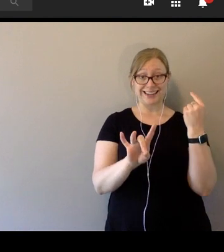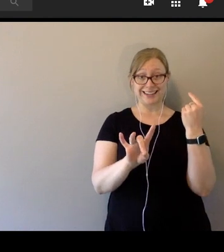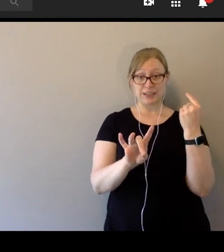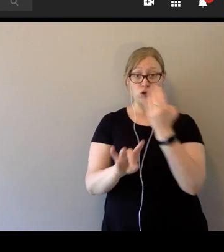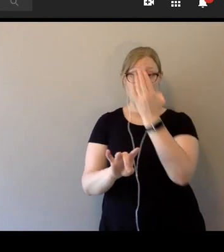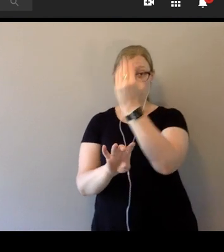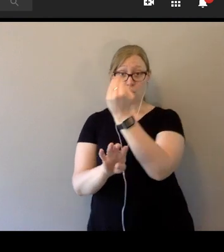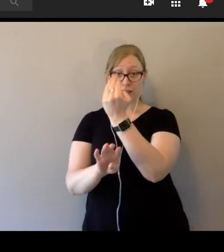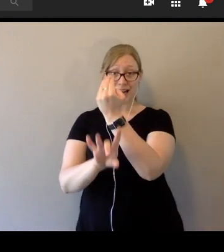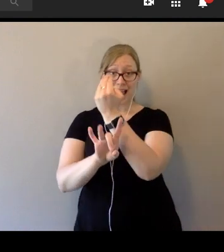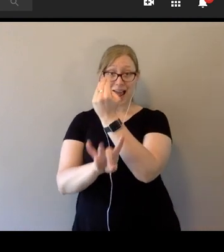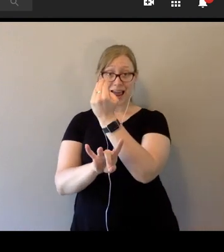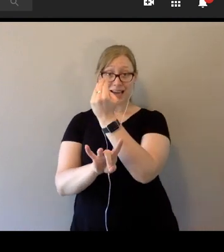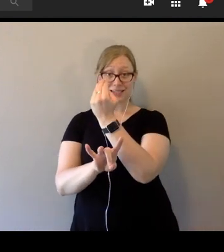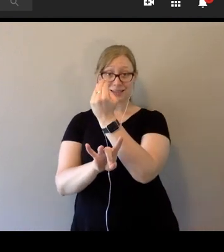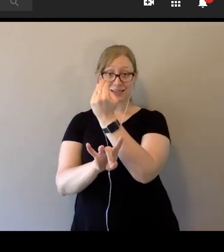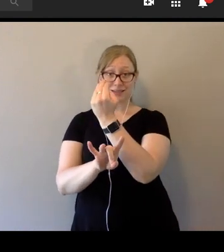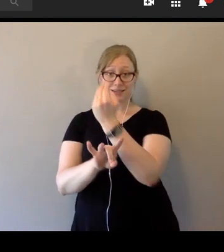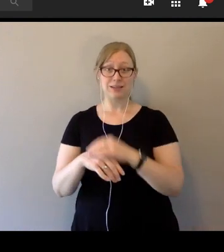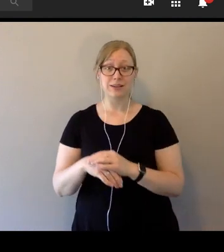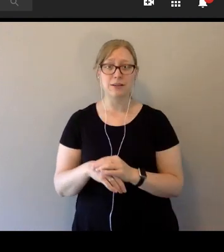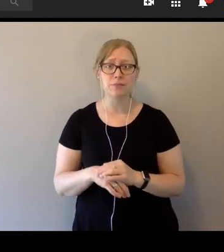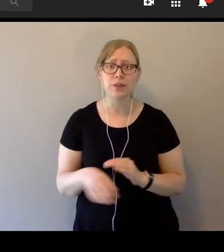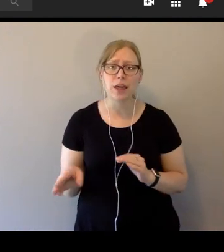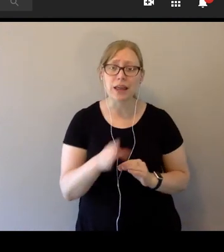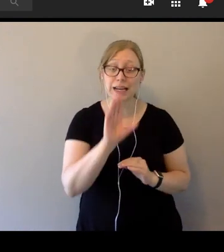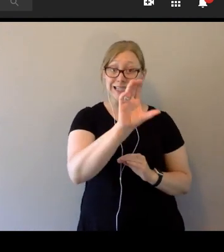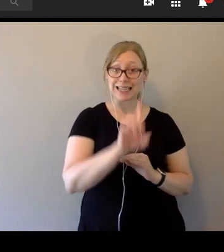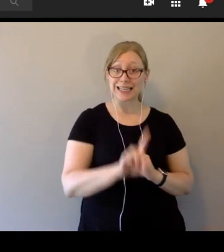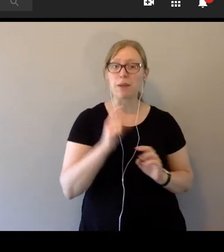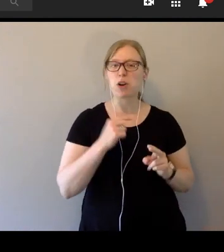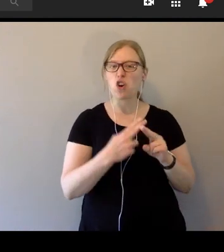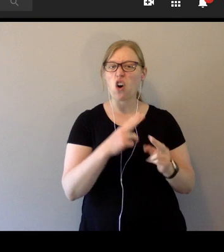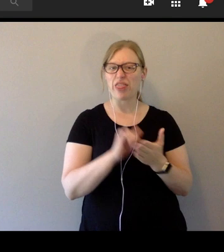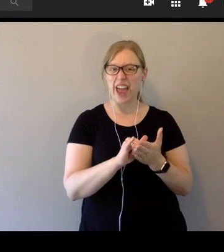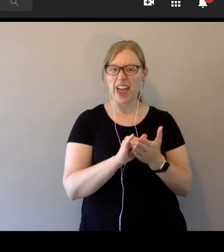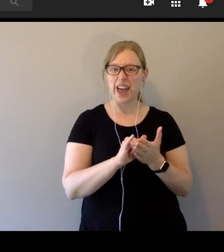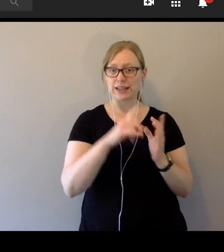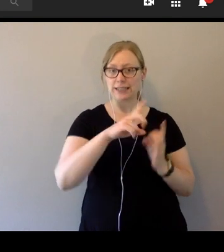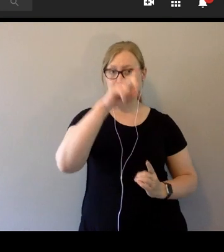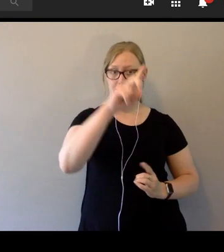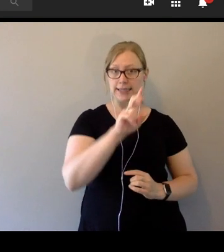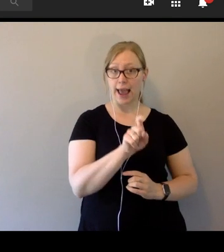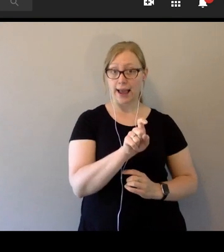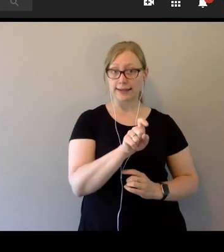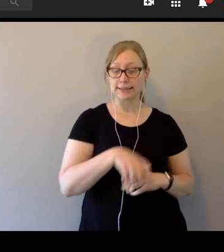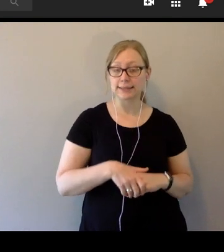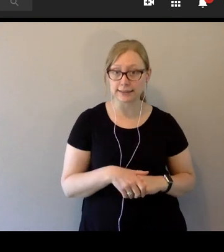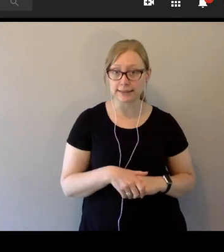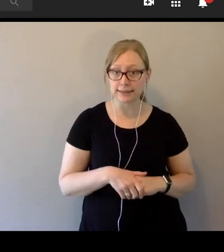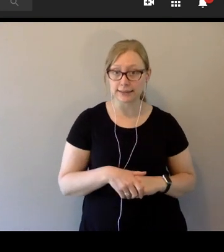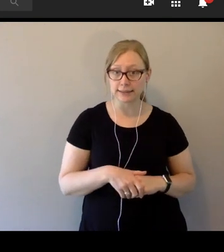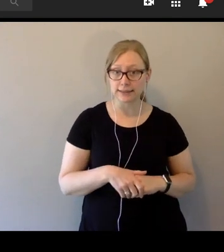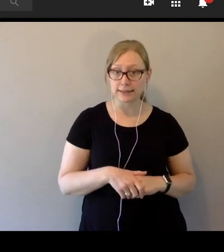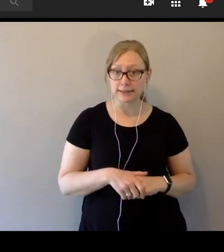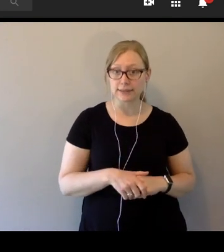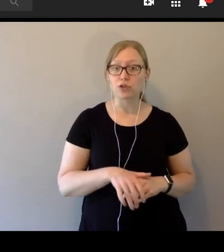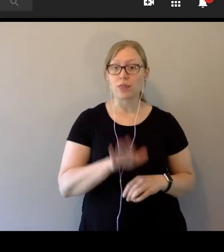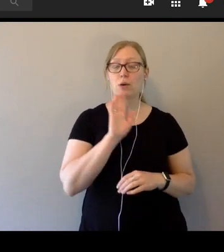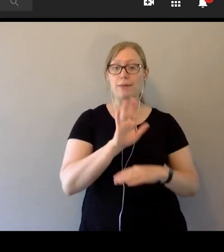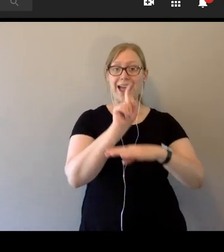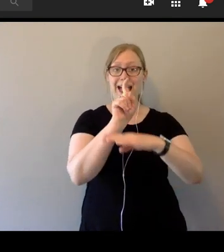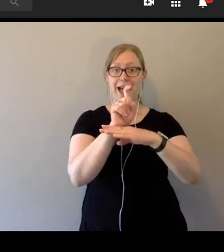the CDX is what I'm looking for. So x, which is the larger distance, to the horizontal distance 20. And so